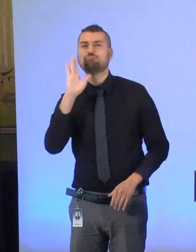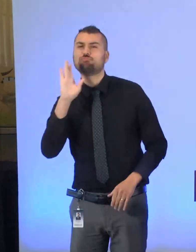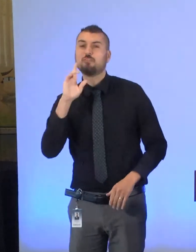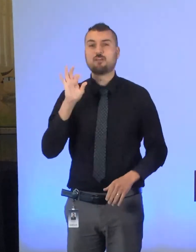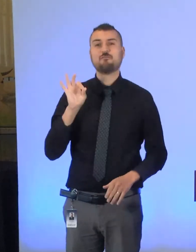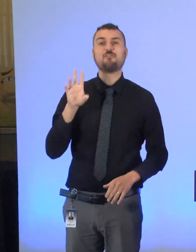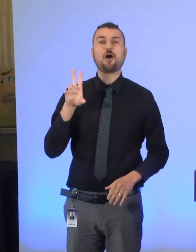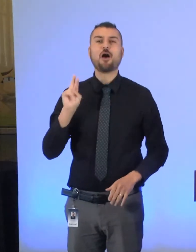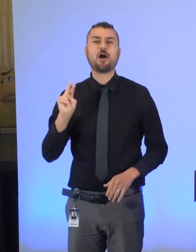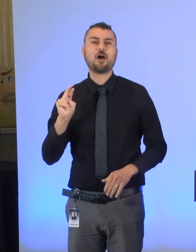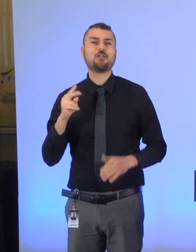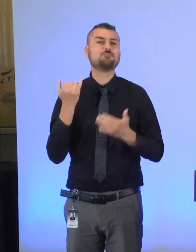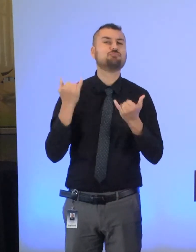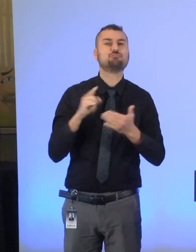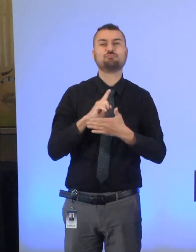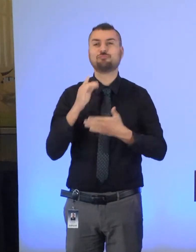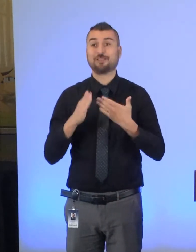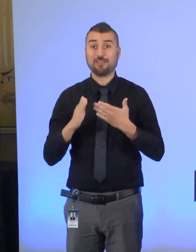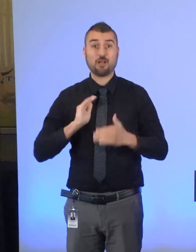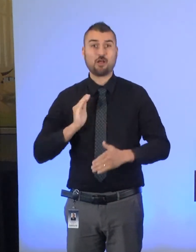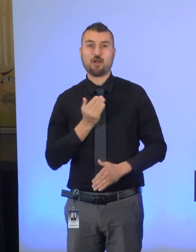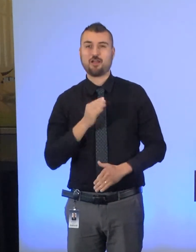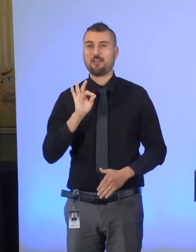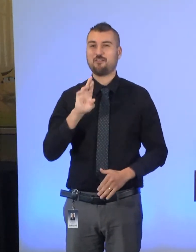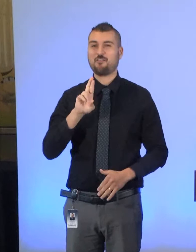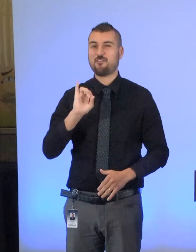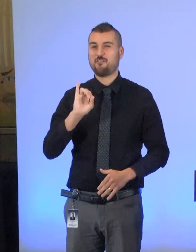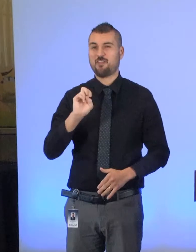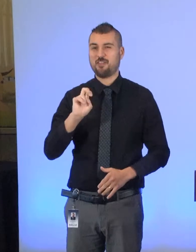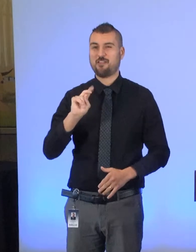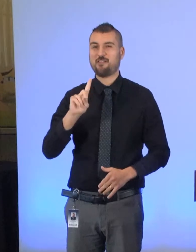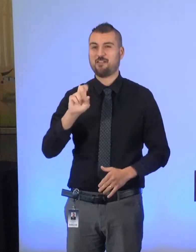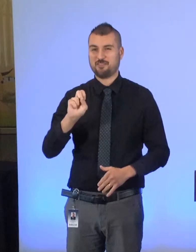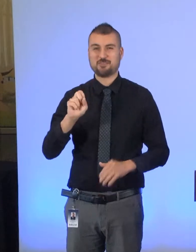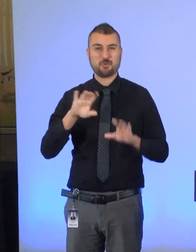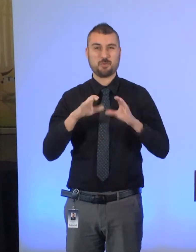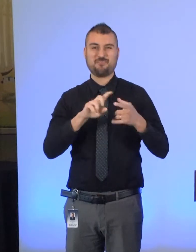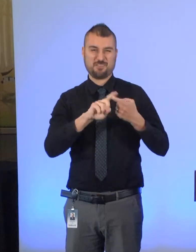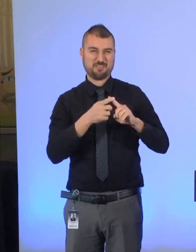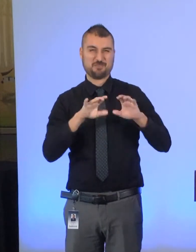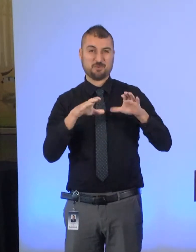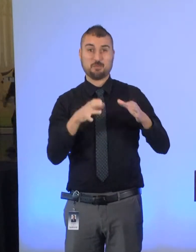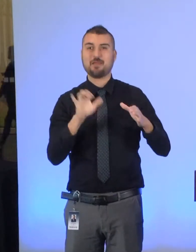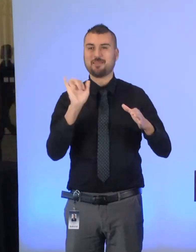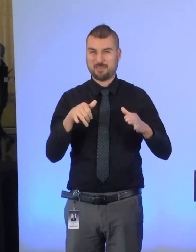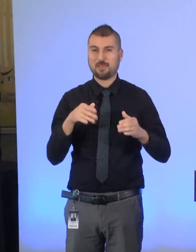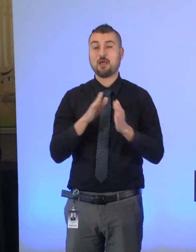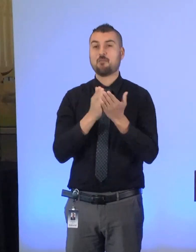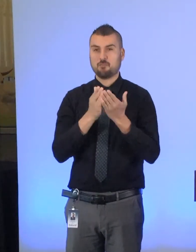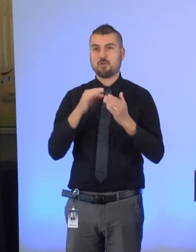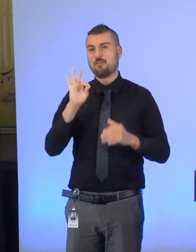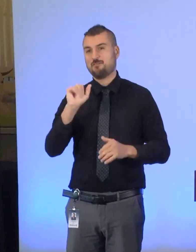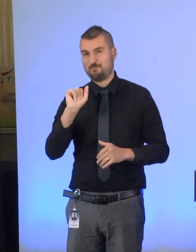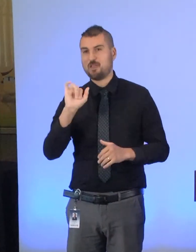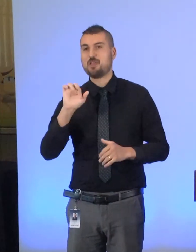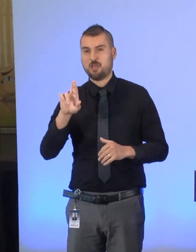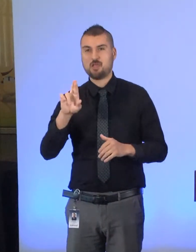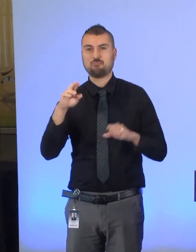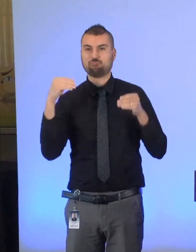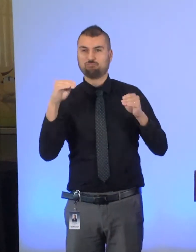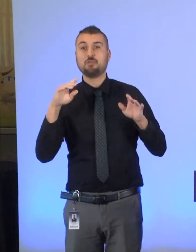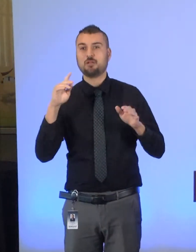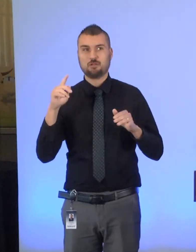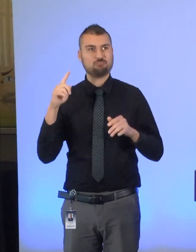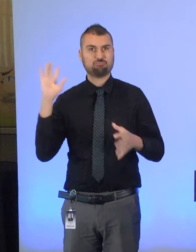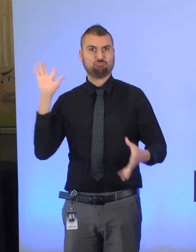the weekend, our Friends group has a book fair. This is a book fair that's been going on for 60 plus years at